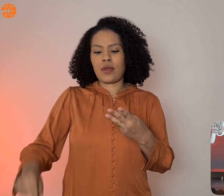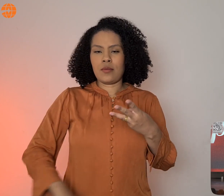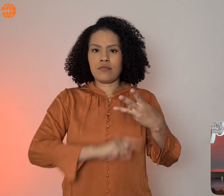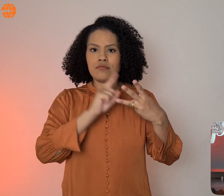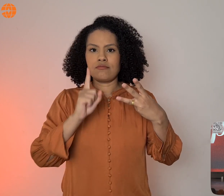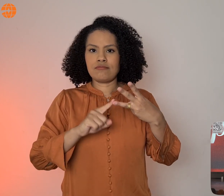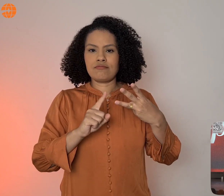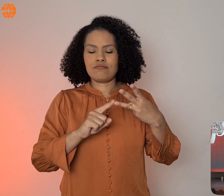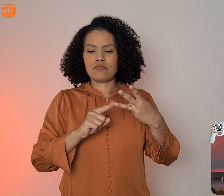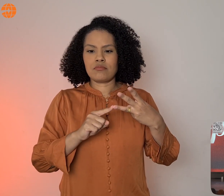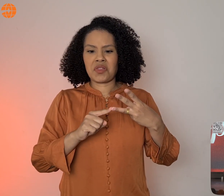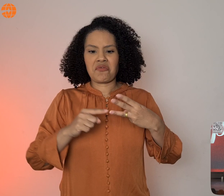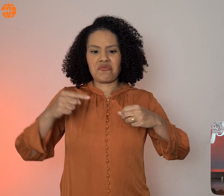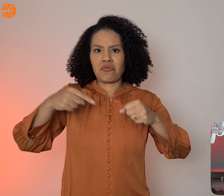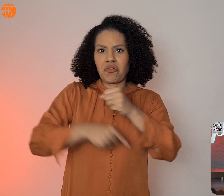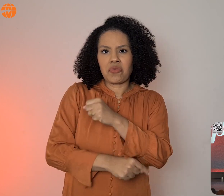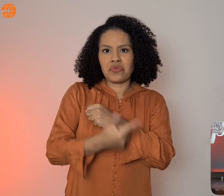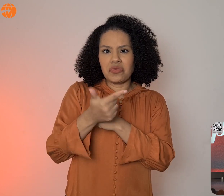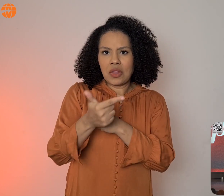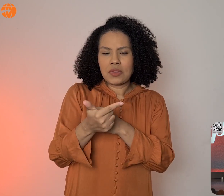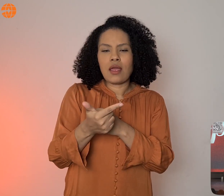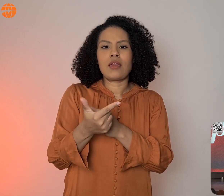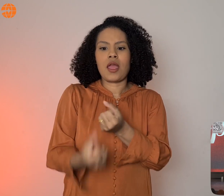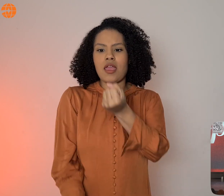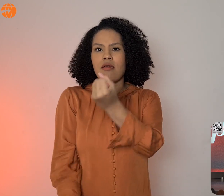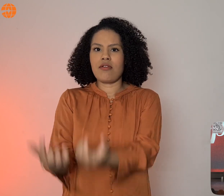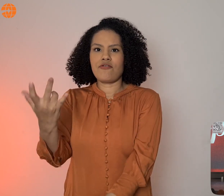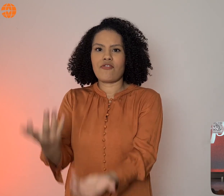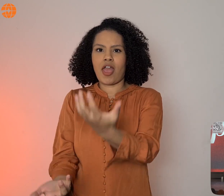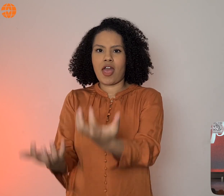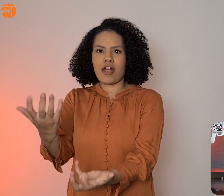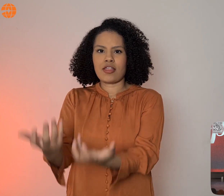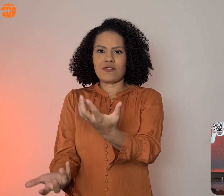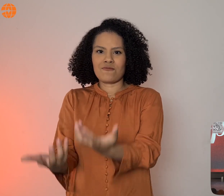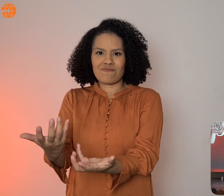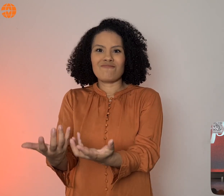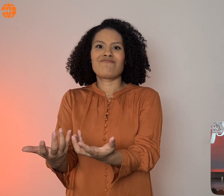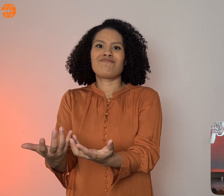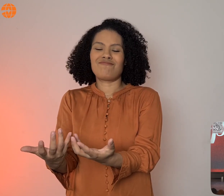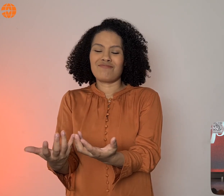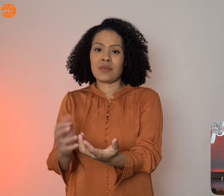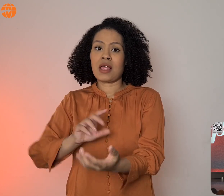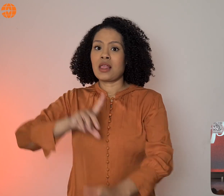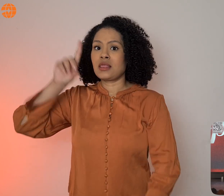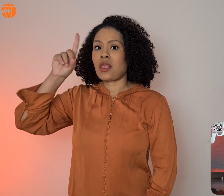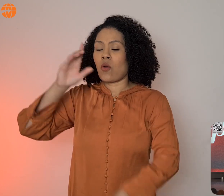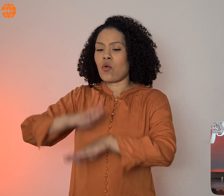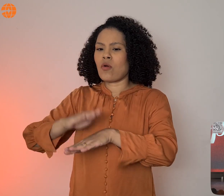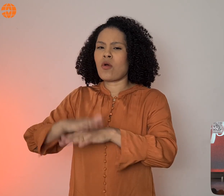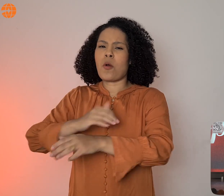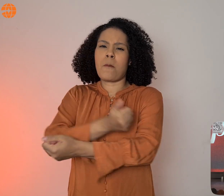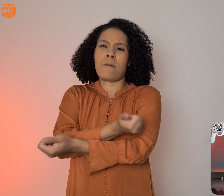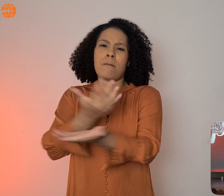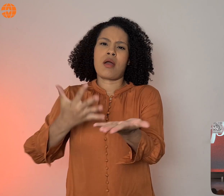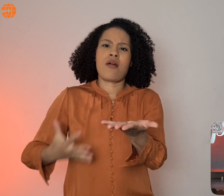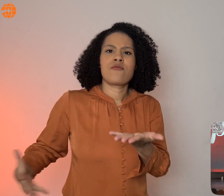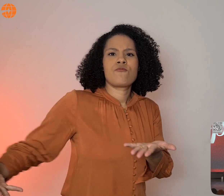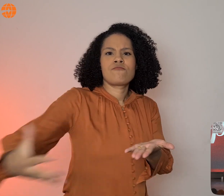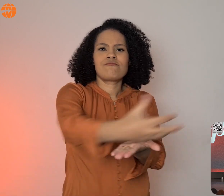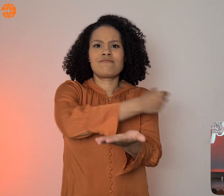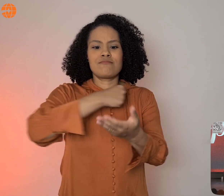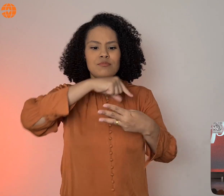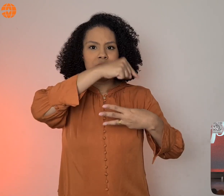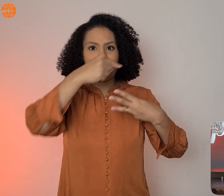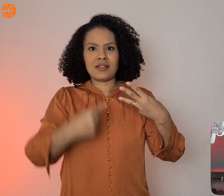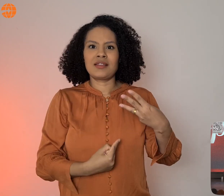sobre a cova que não tem fundo, que significa o inferno. God redeems you from all 3 of those. E Deus